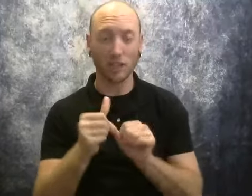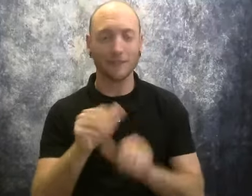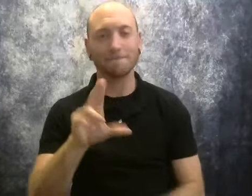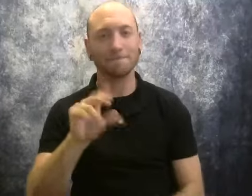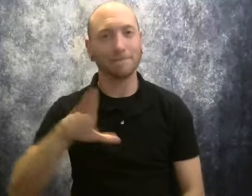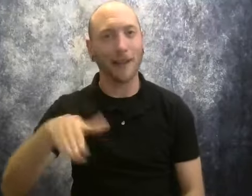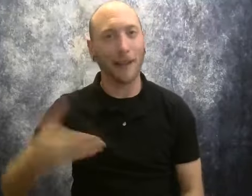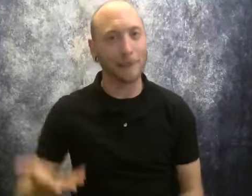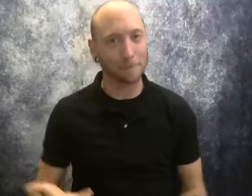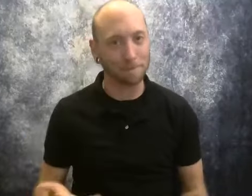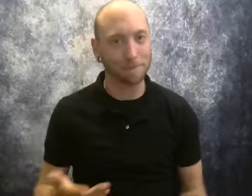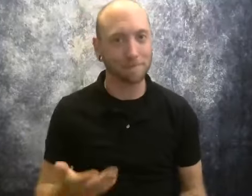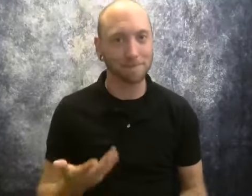but still behaved the same way.